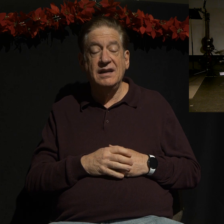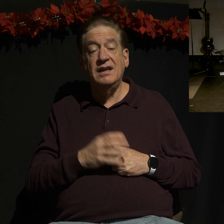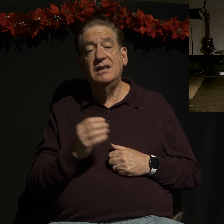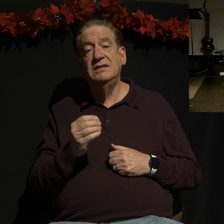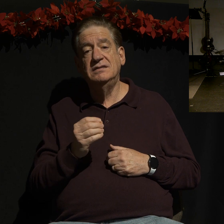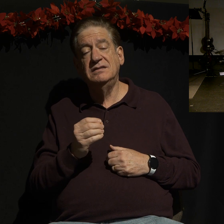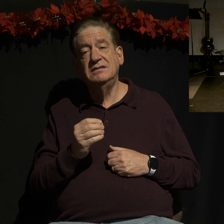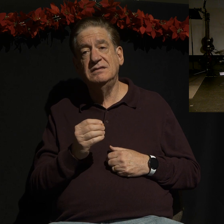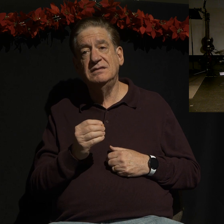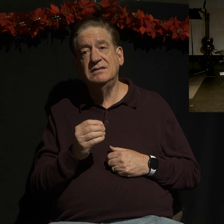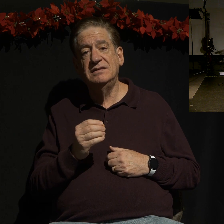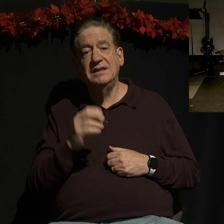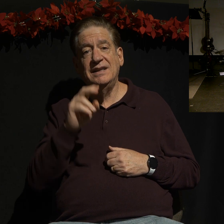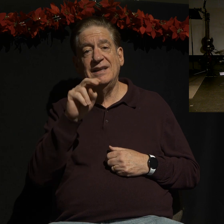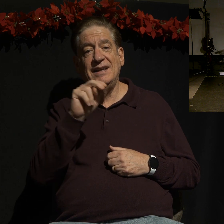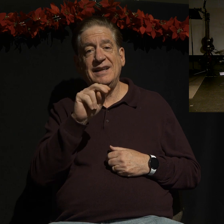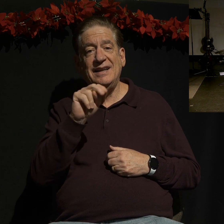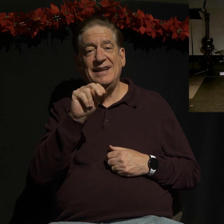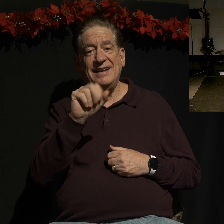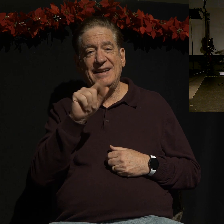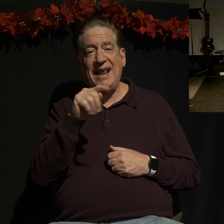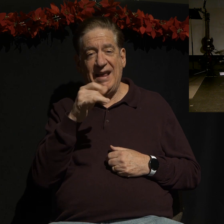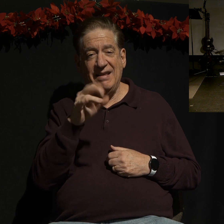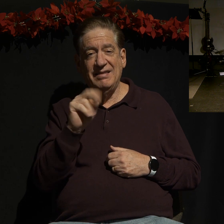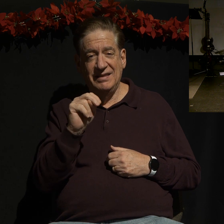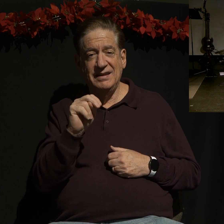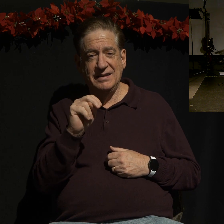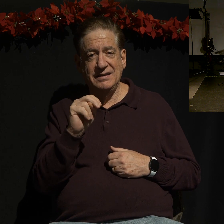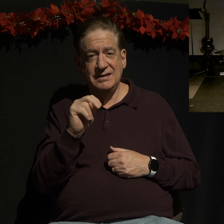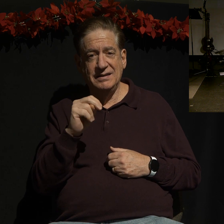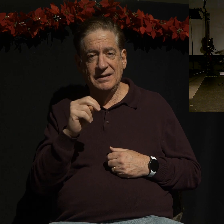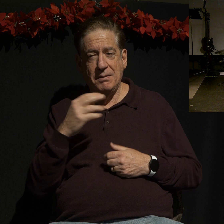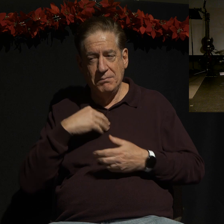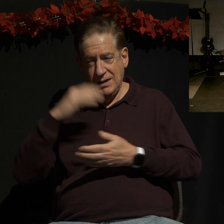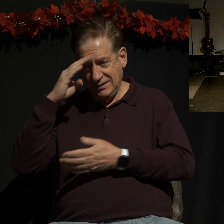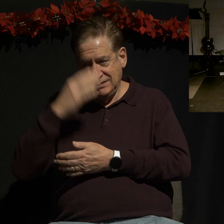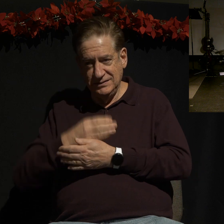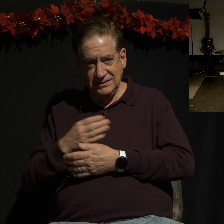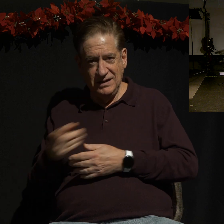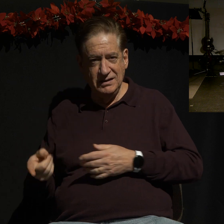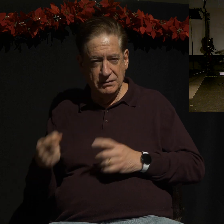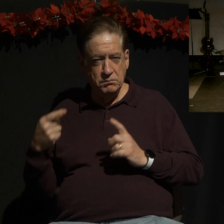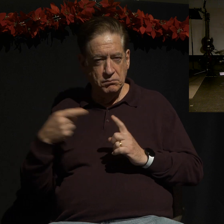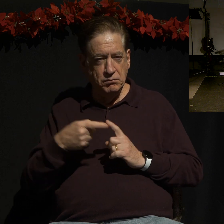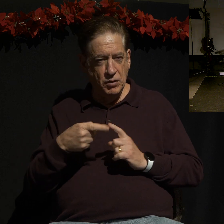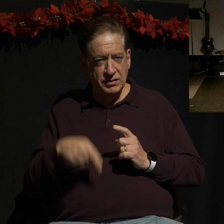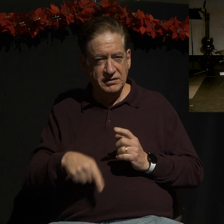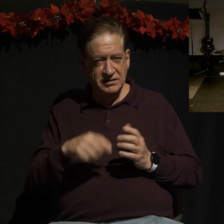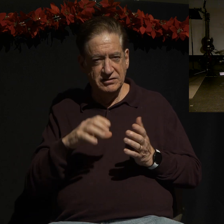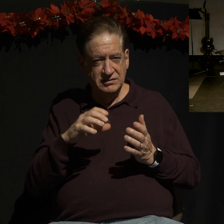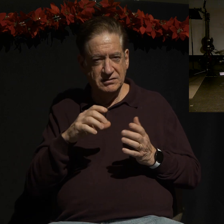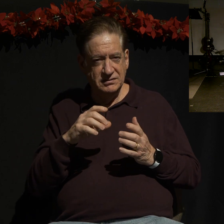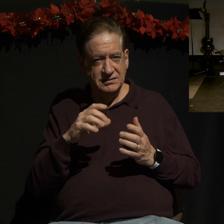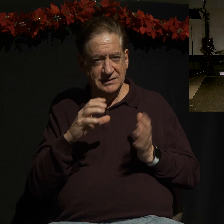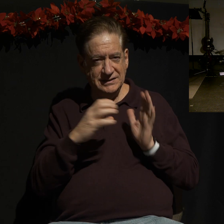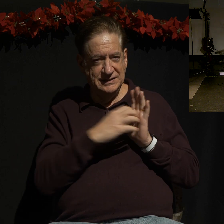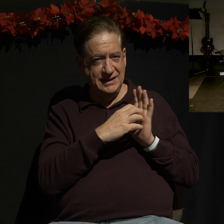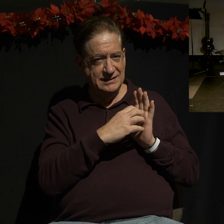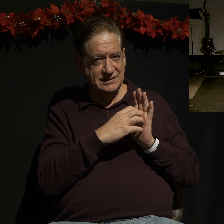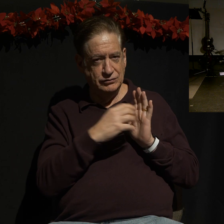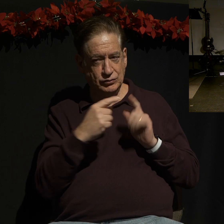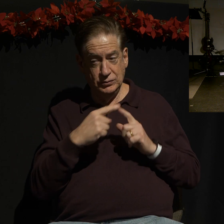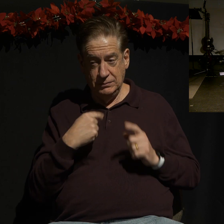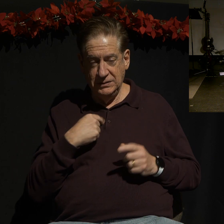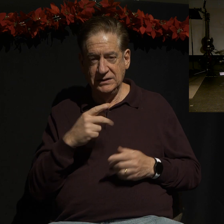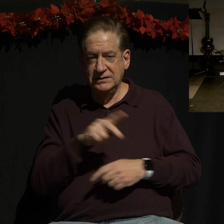And Nathan pointed this text out to me. Psalm 50,